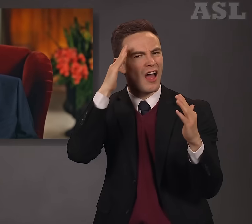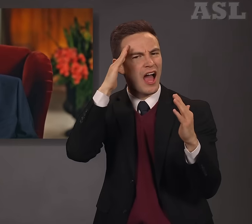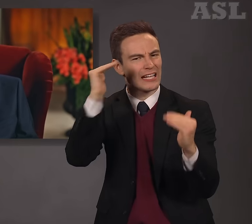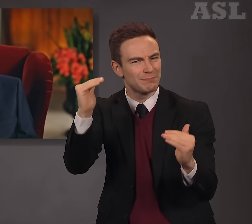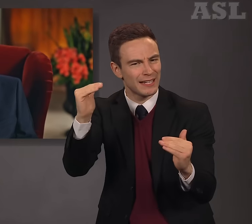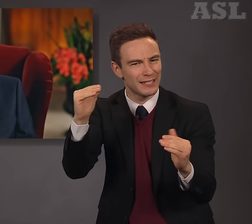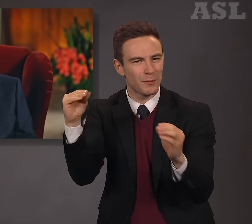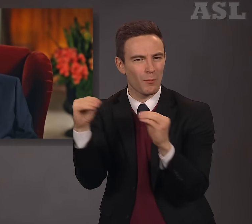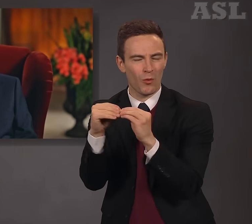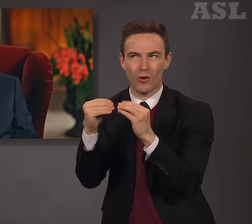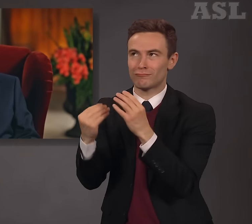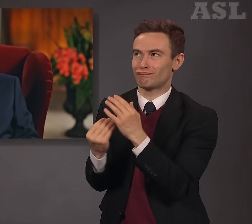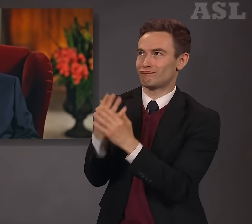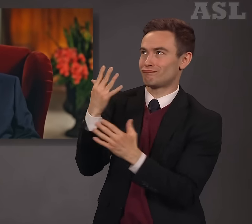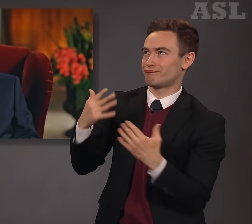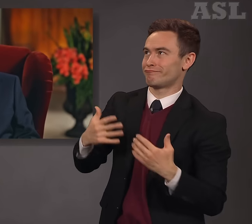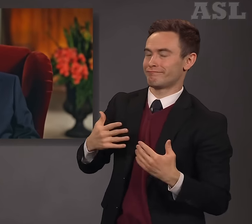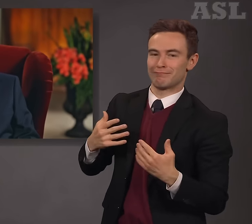power.